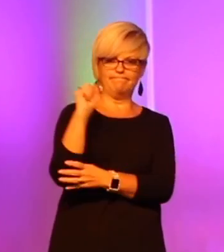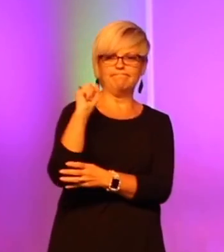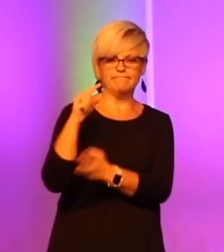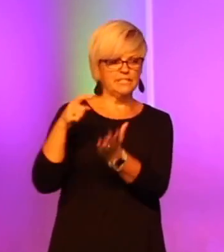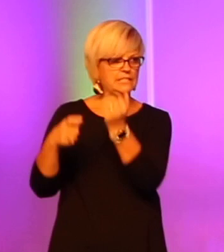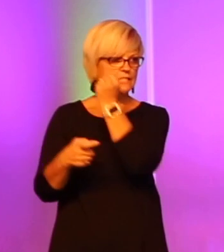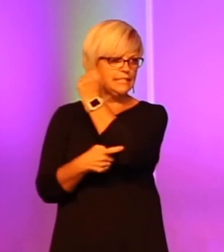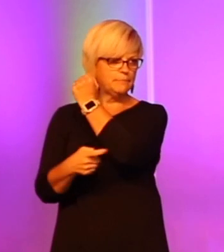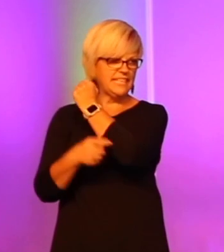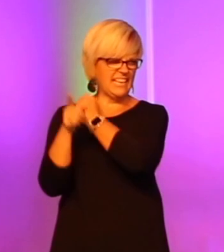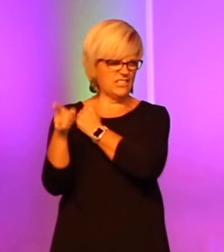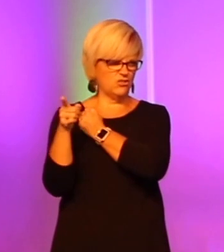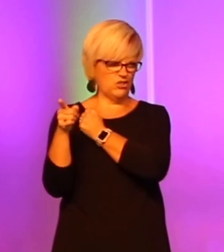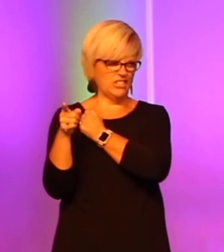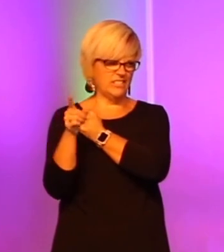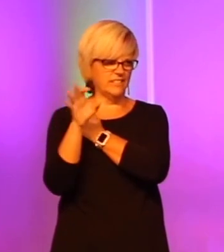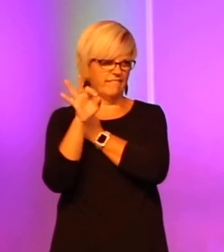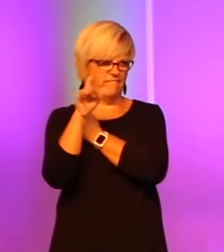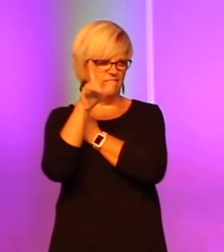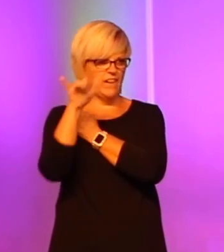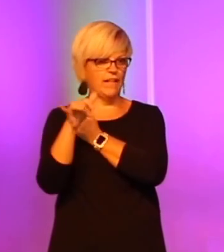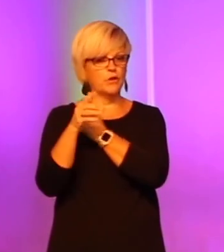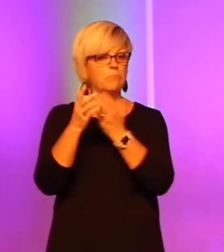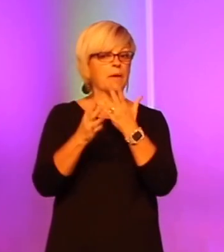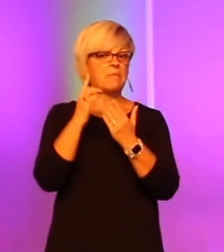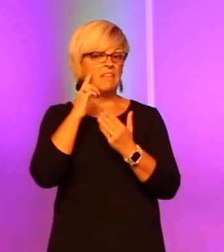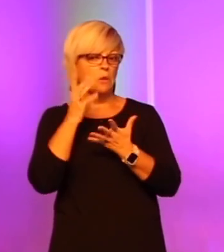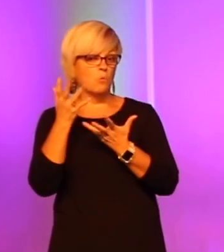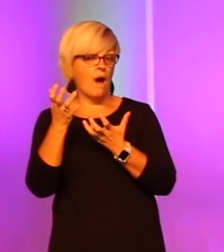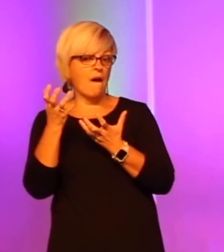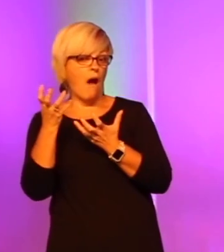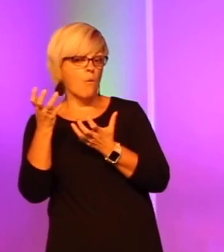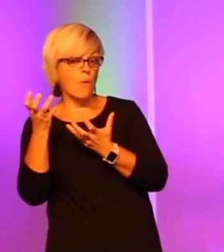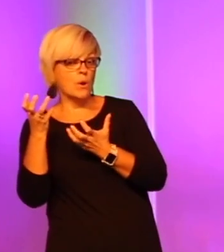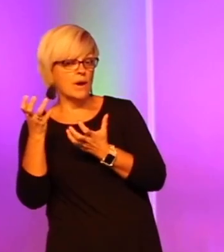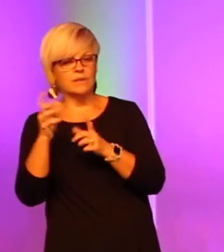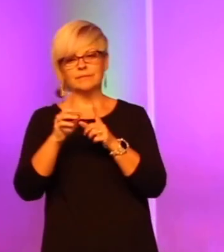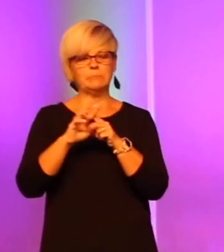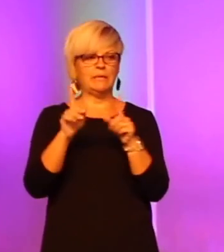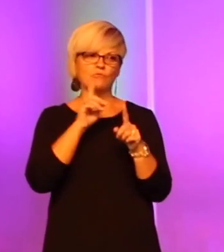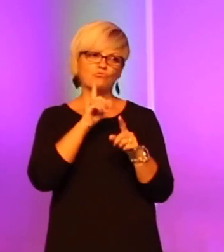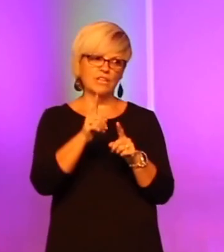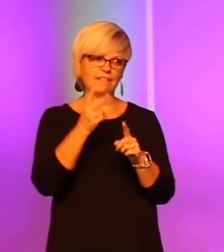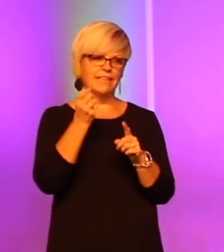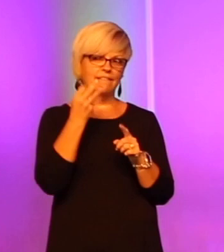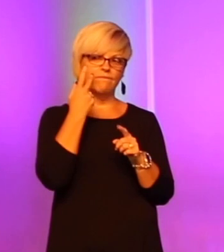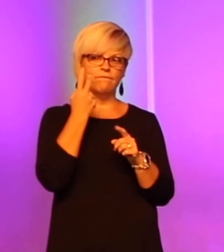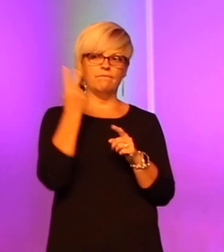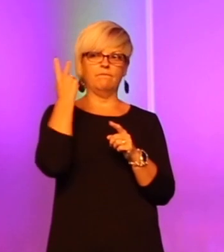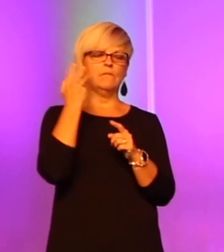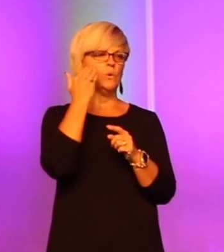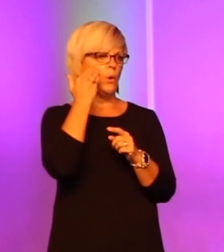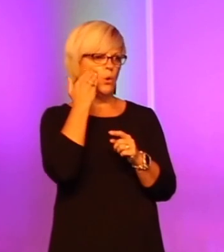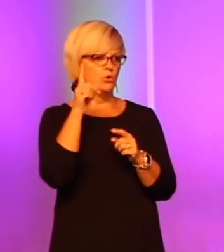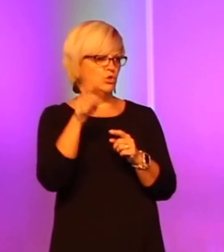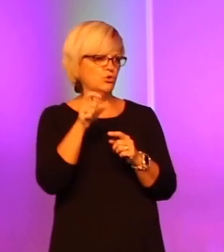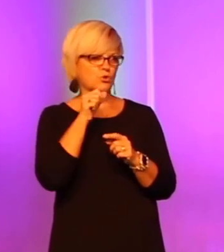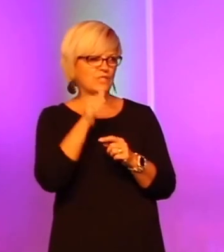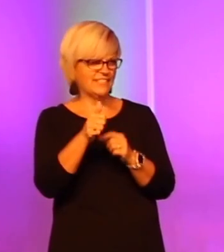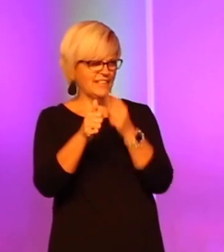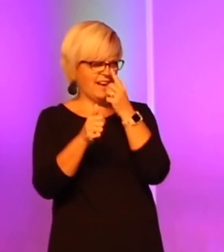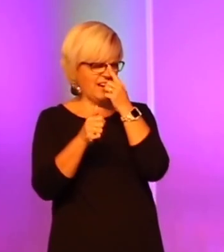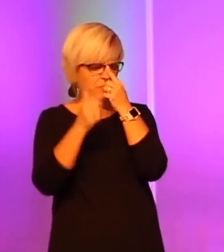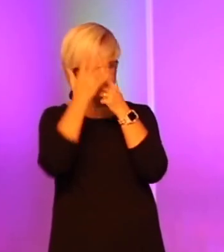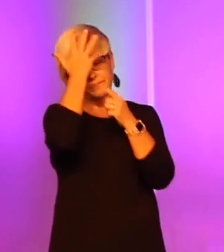path we don't really want to go. We think we do, but really in the long run or in hindsight, we don't. So let's get into specifically